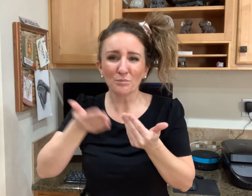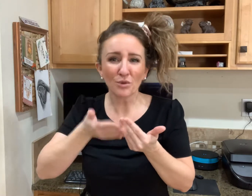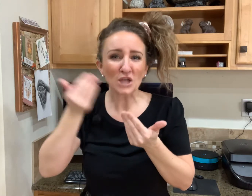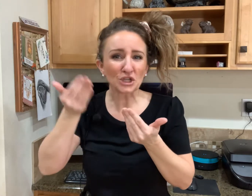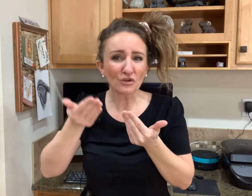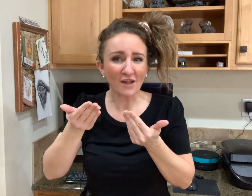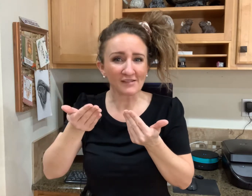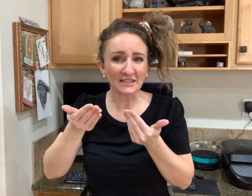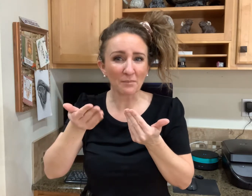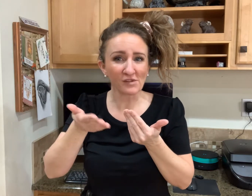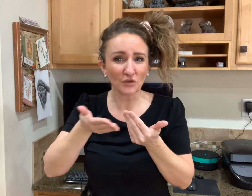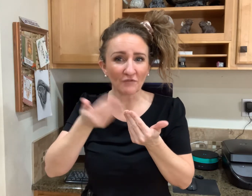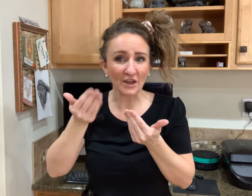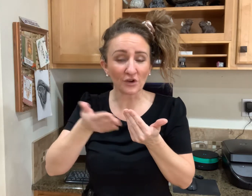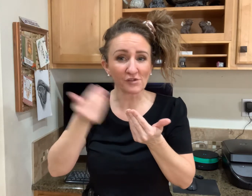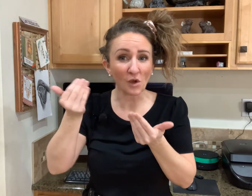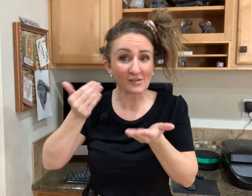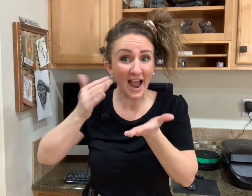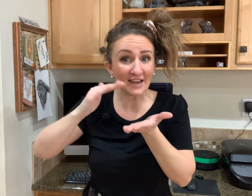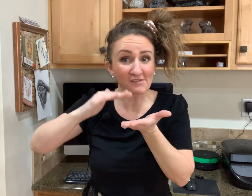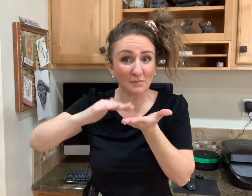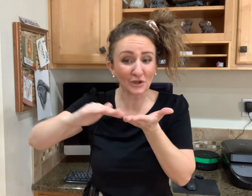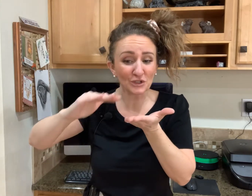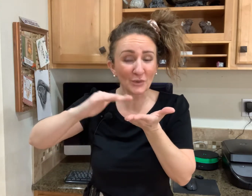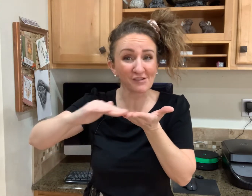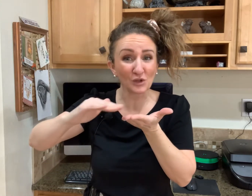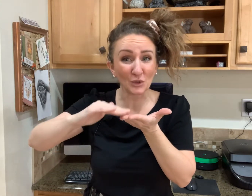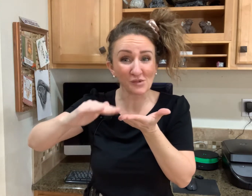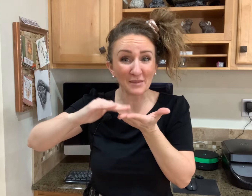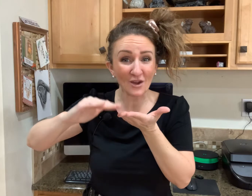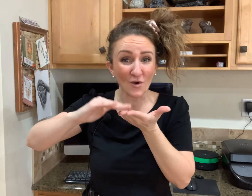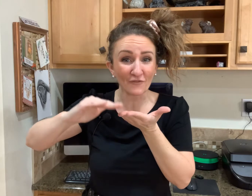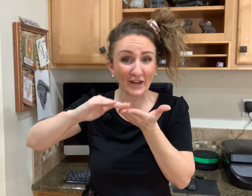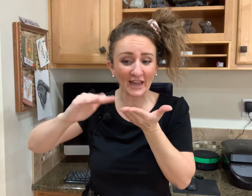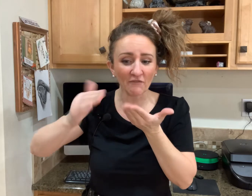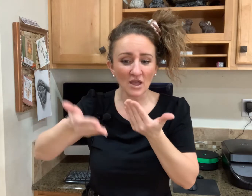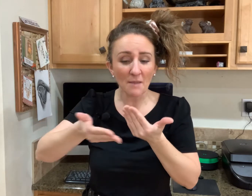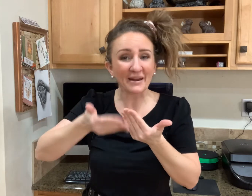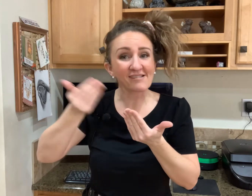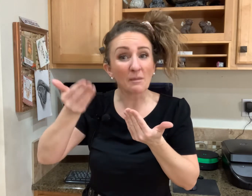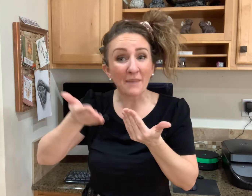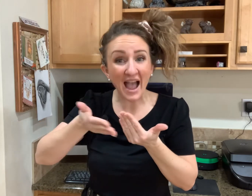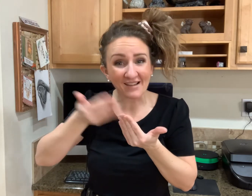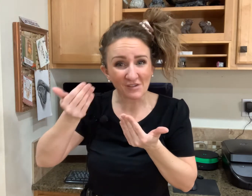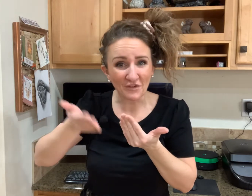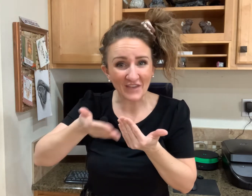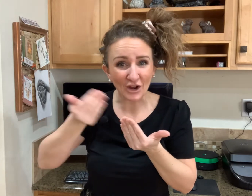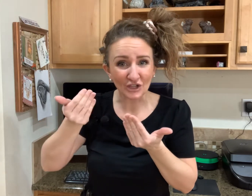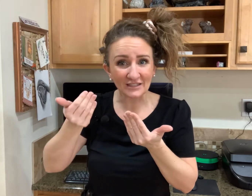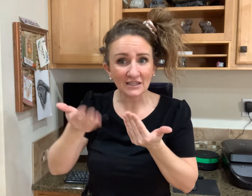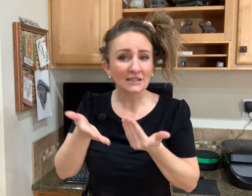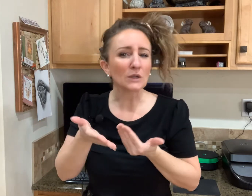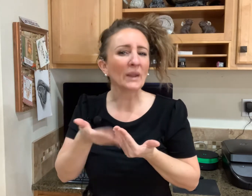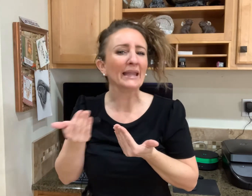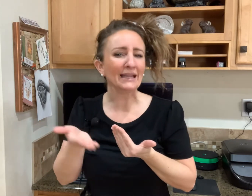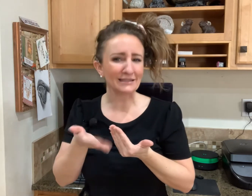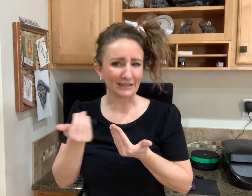brush across the tips of your fingers. So it's kind of similar to excuse me or forgive, but it's the backs of the fingers. So easy.